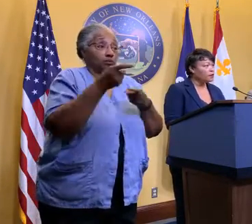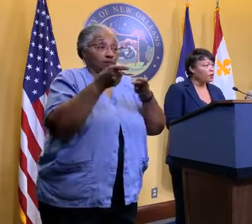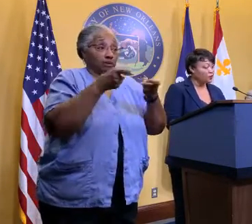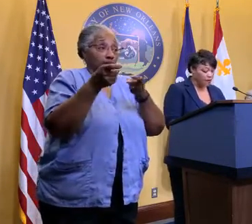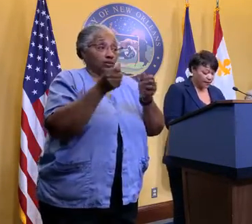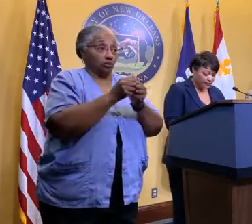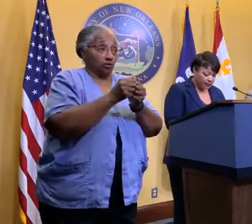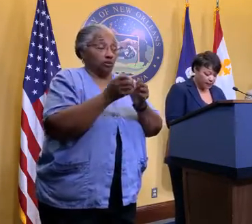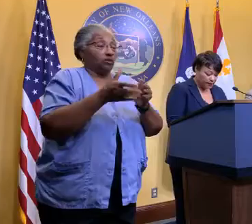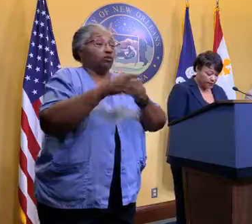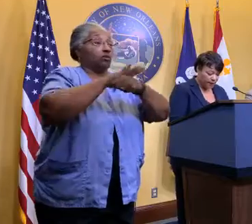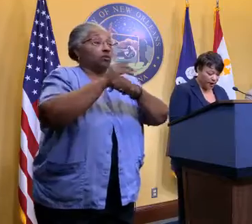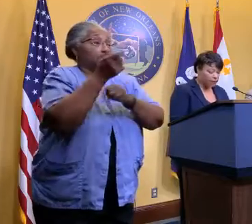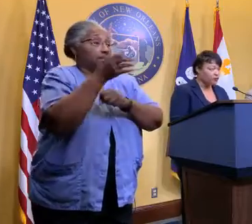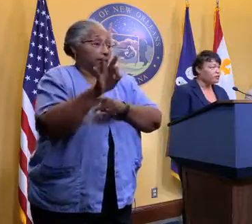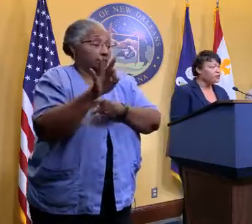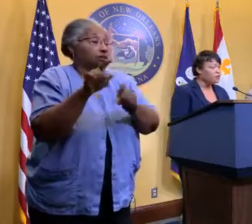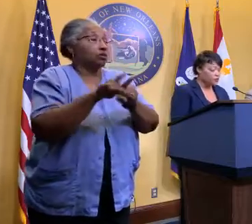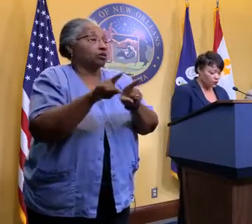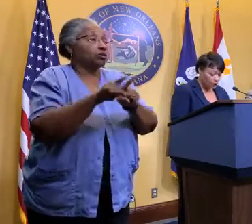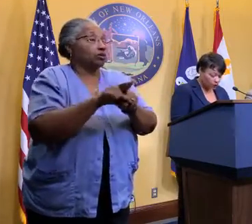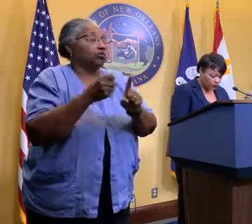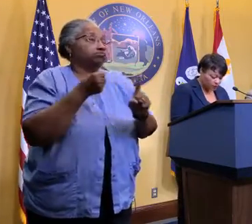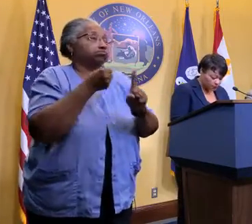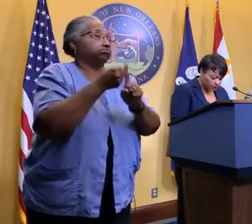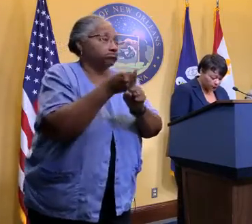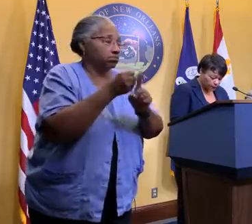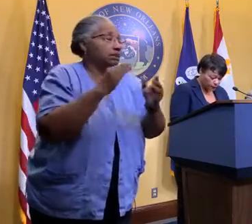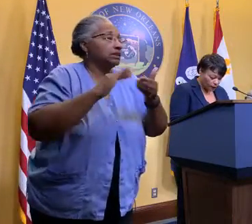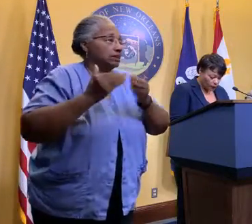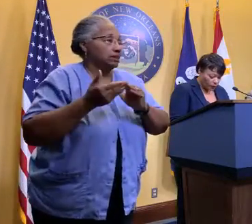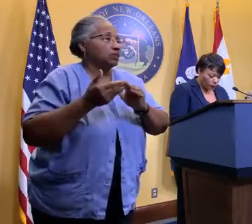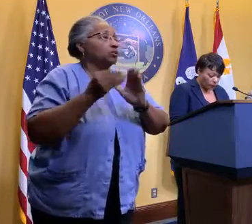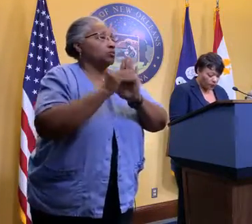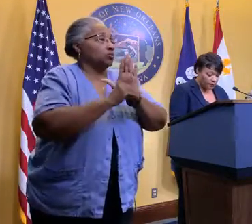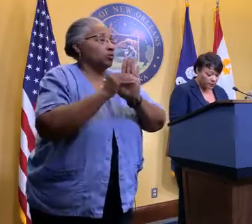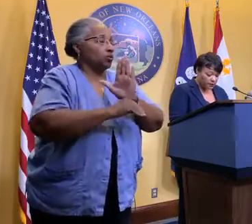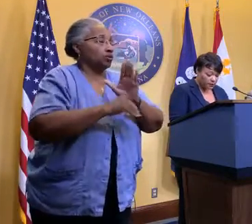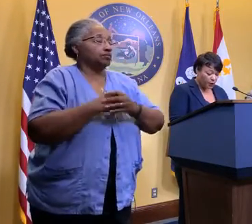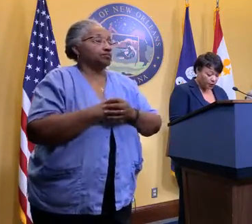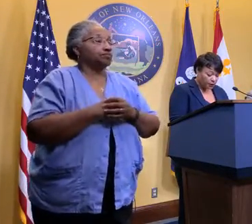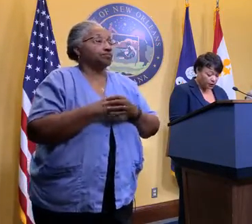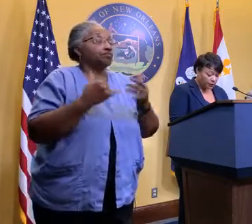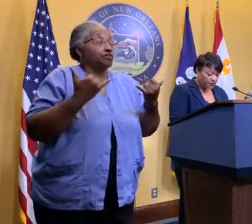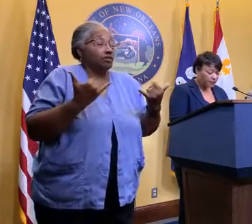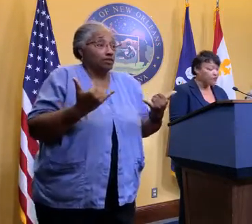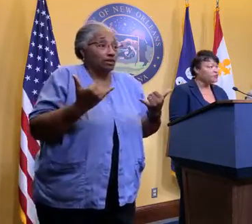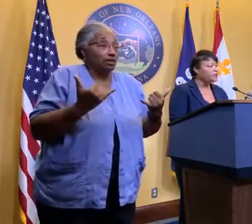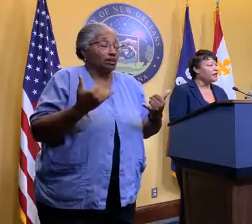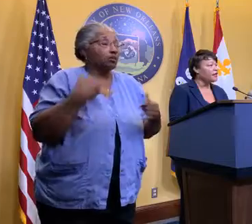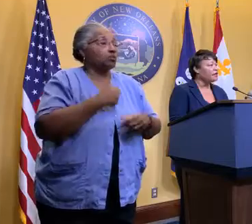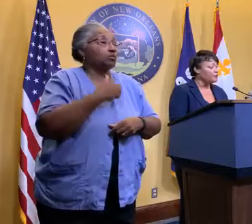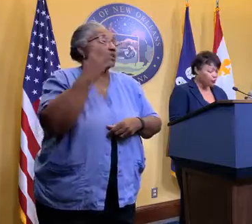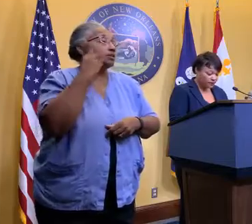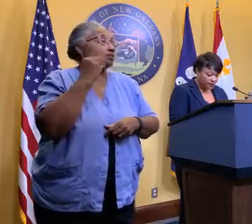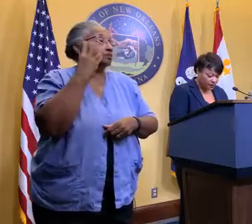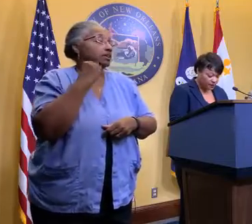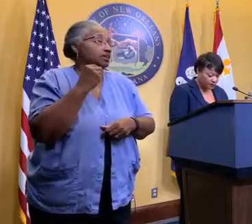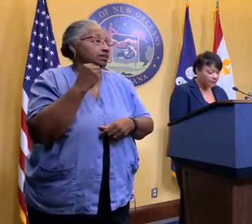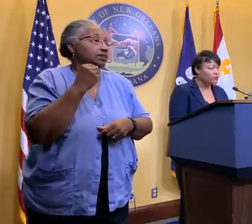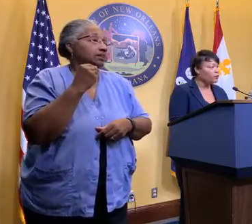with COVID-19 and the impacts on the city of New Orleans. We're currently experiencing